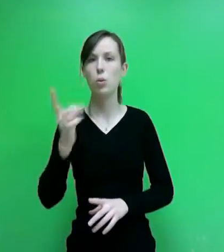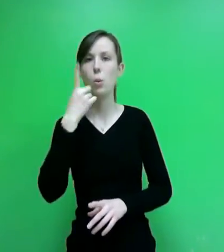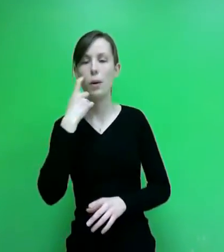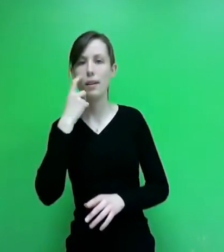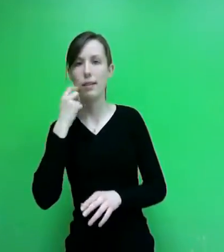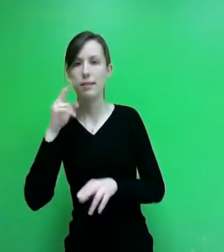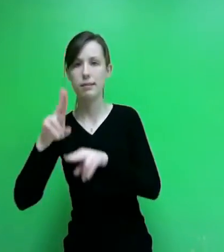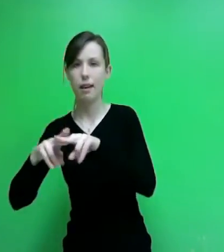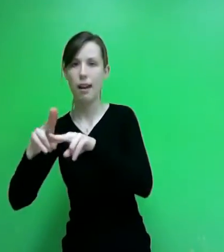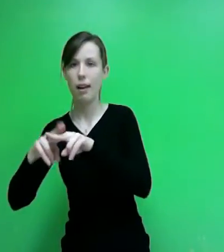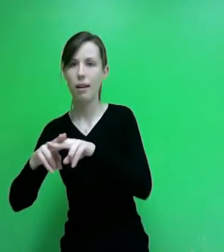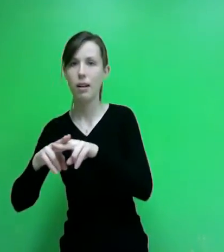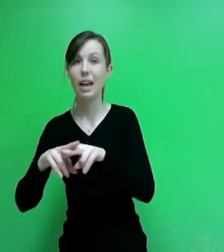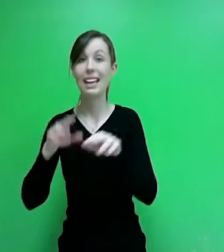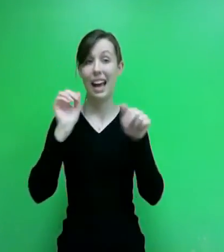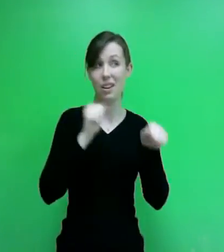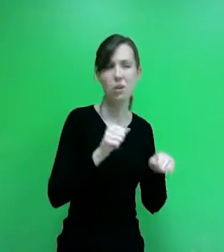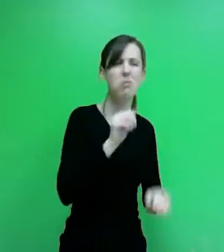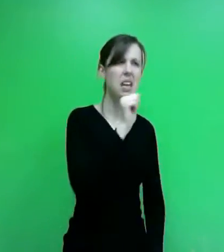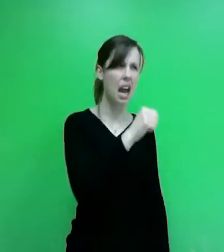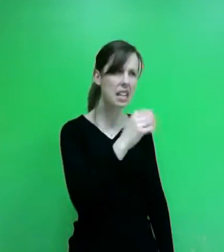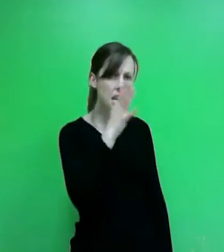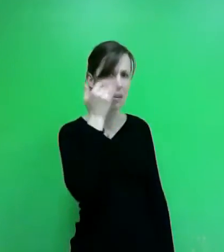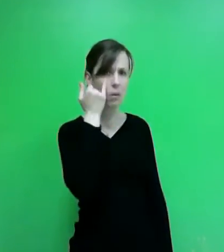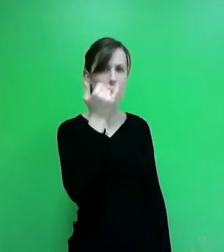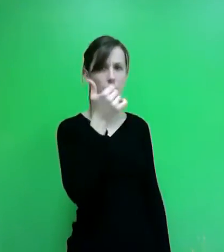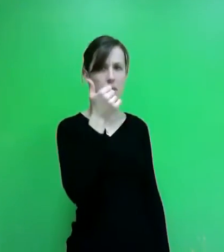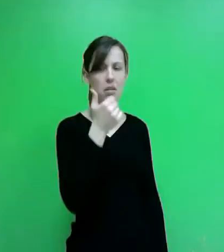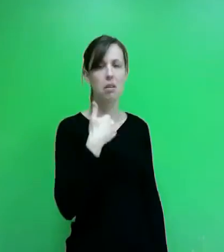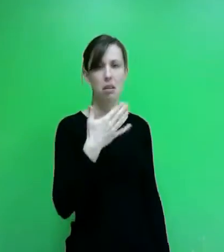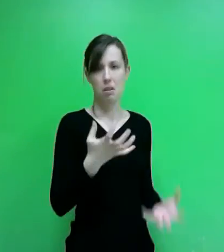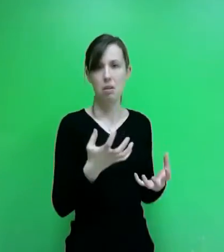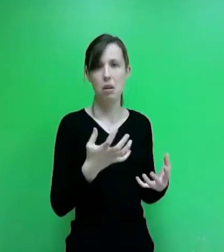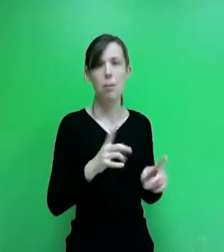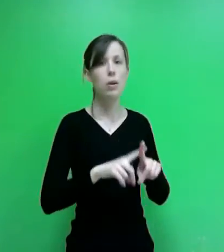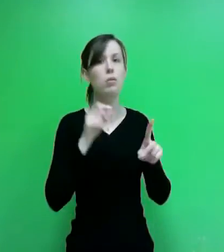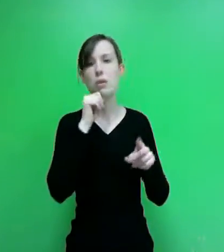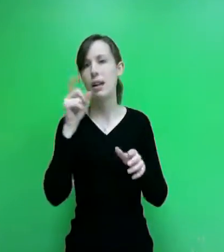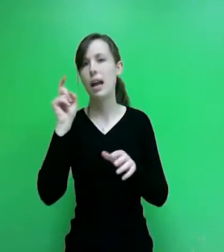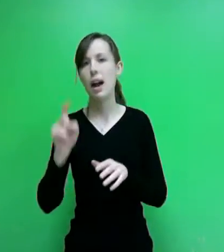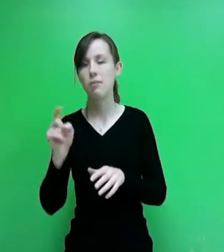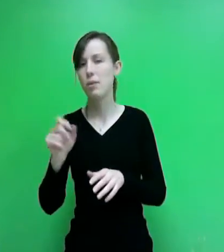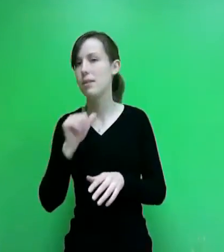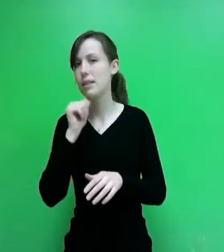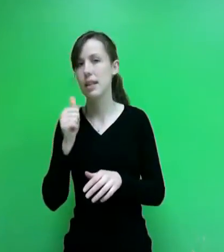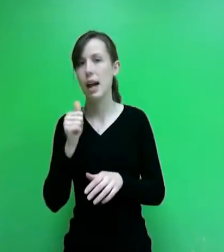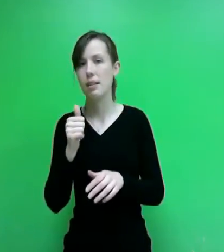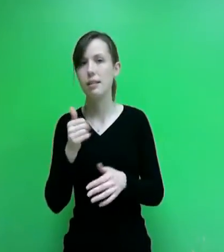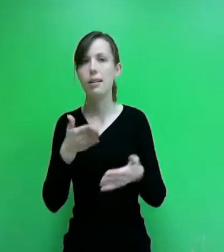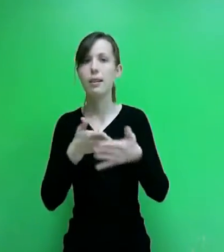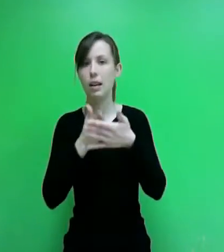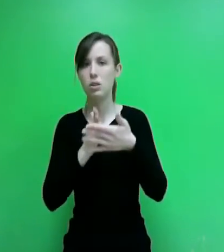to, but you do not have to take the witness stand, and that is not held against you in a court of law. So, again, a lot of these things